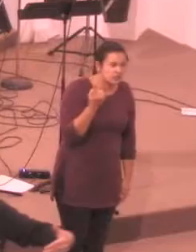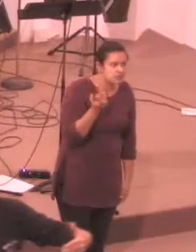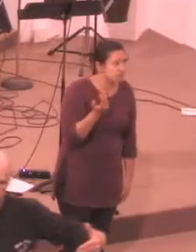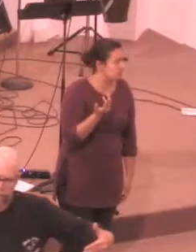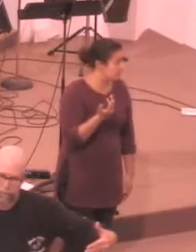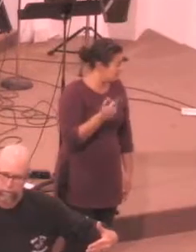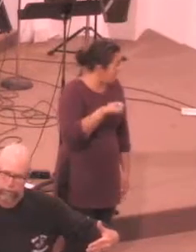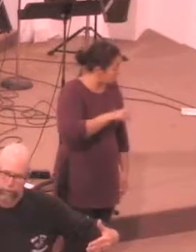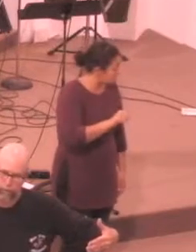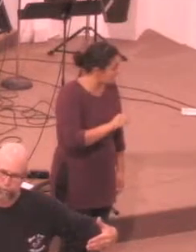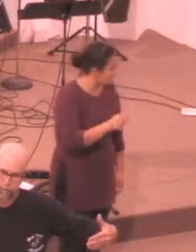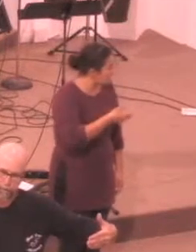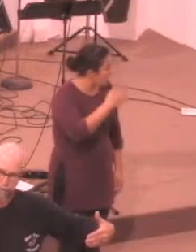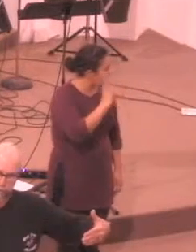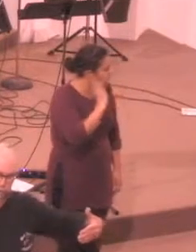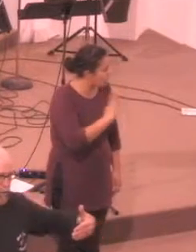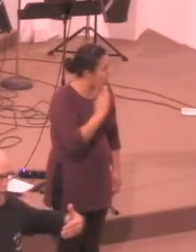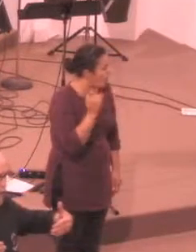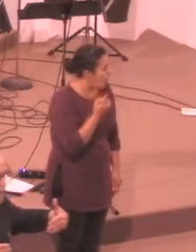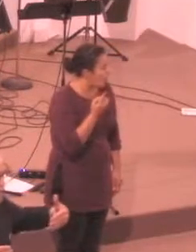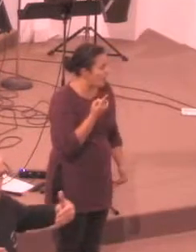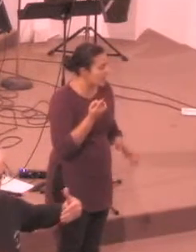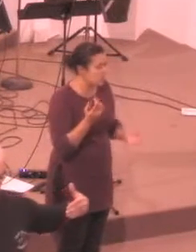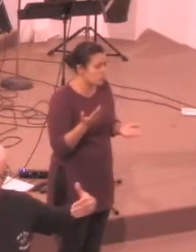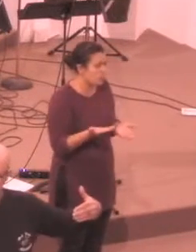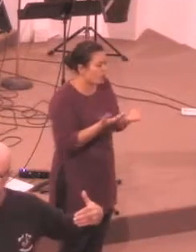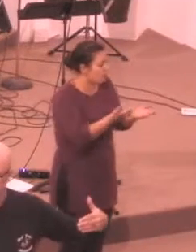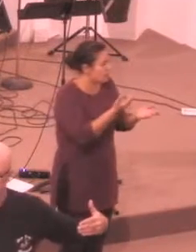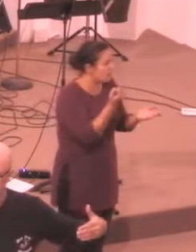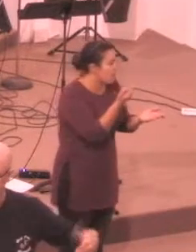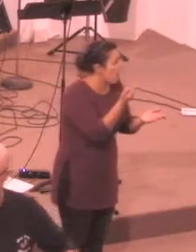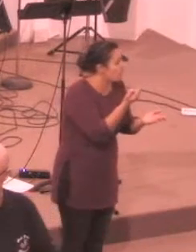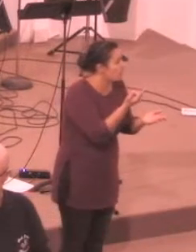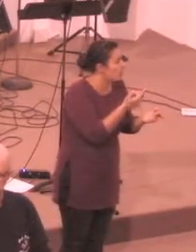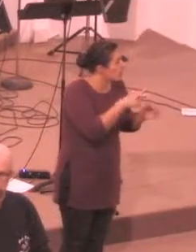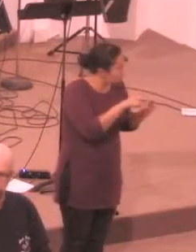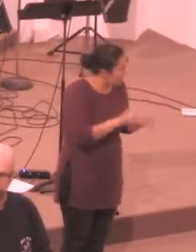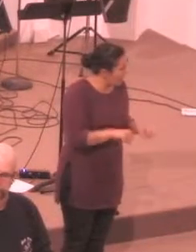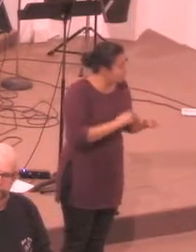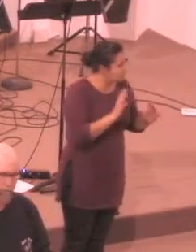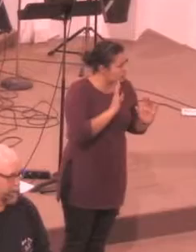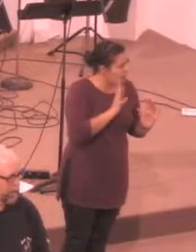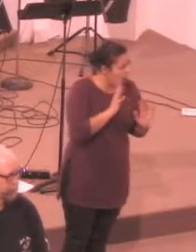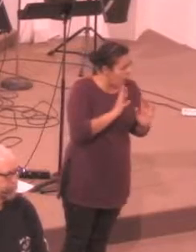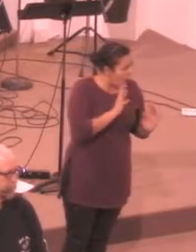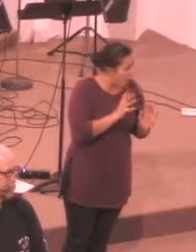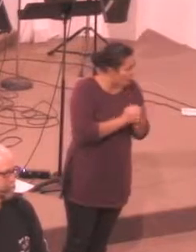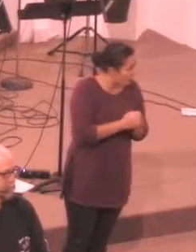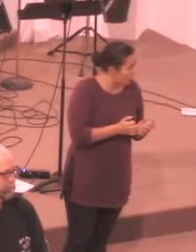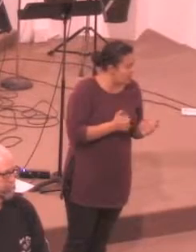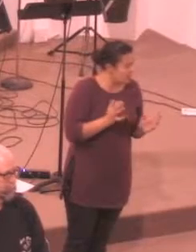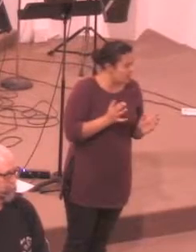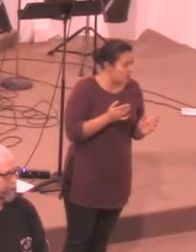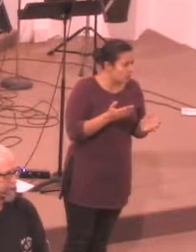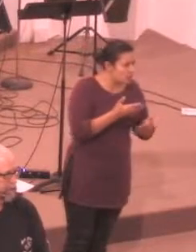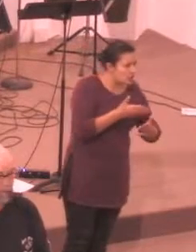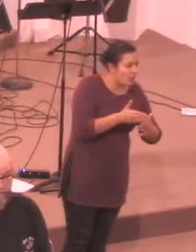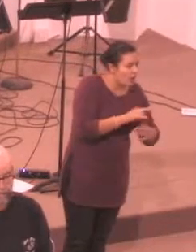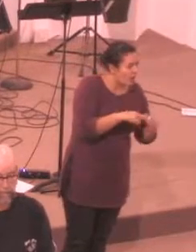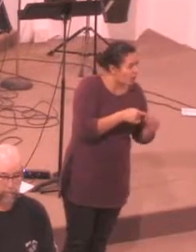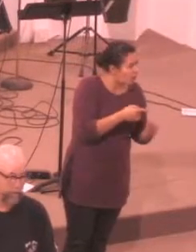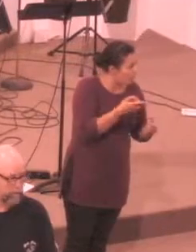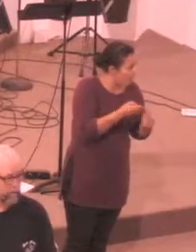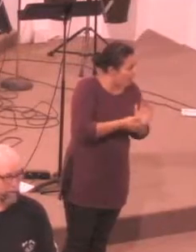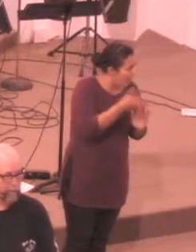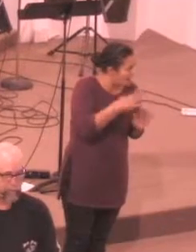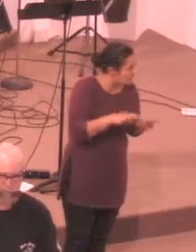or for you to be able to share what's going on in your life. I had that everywhere I went. Wow.